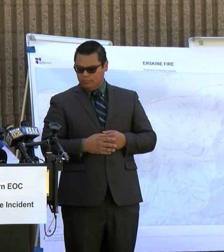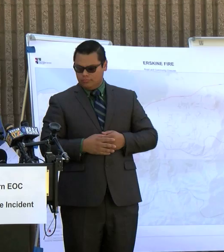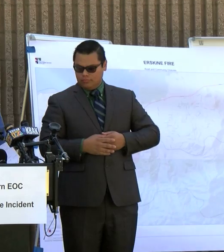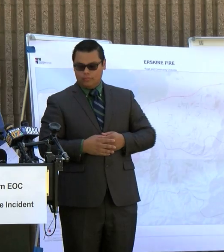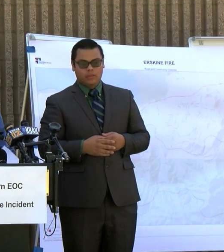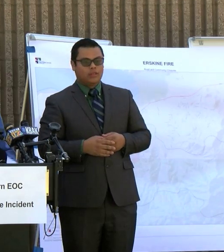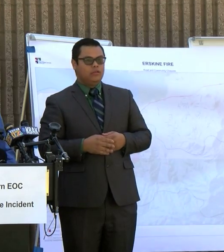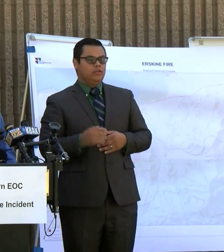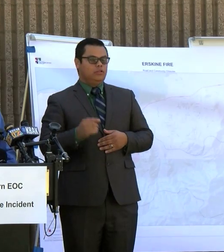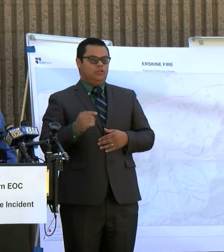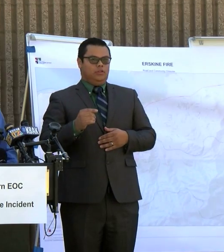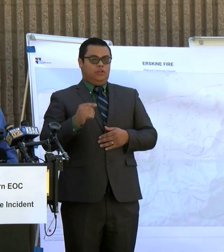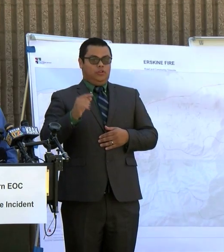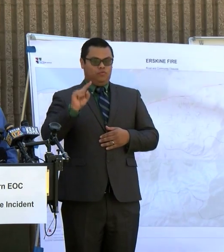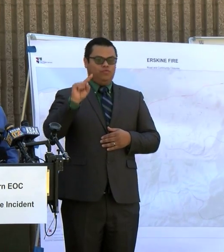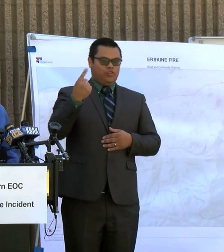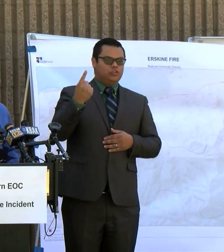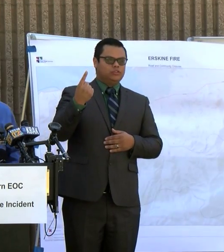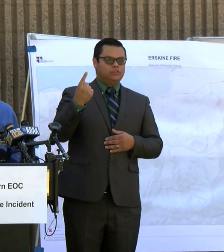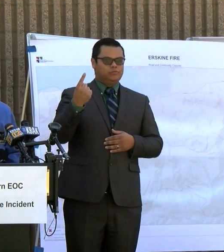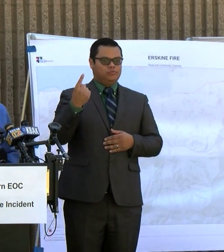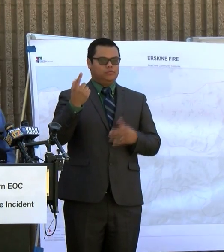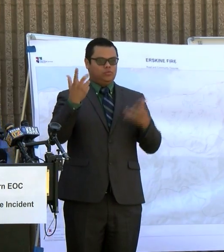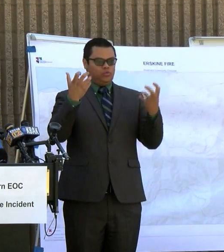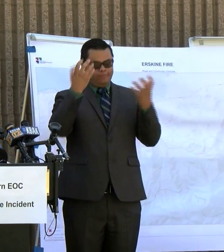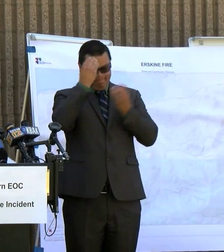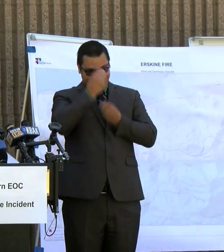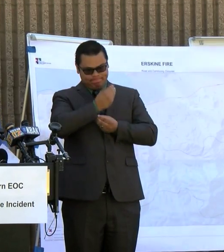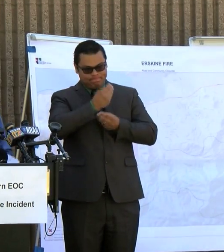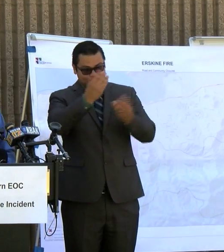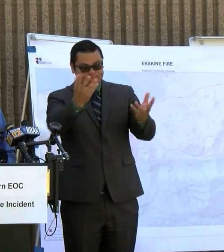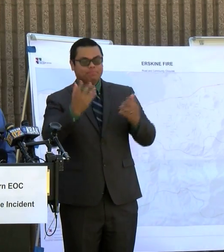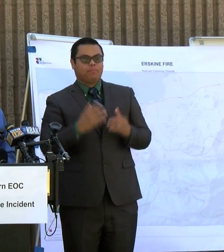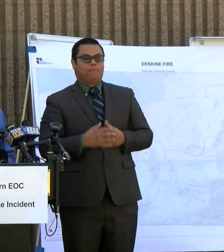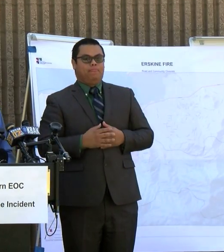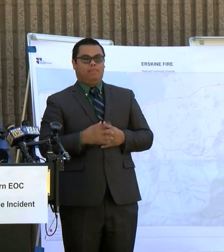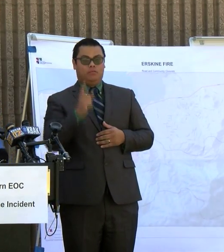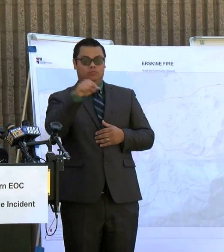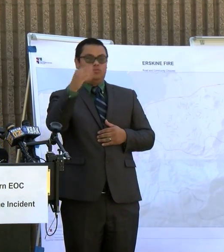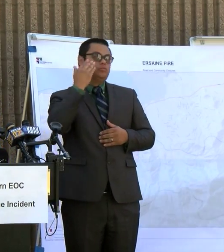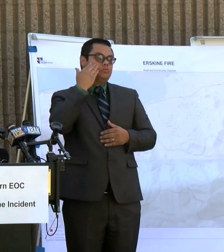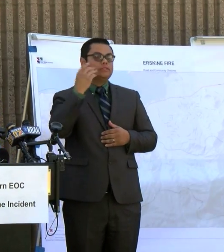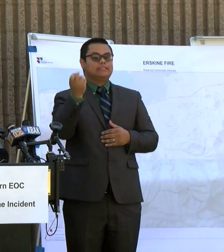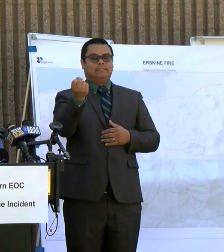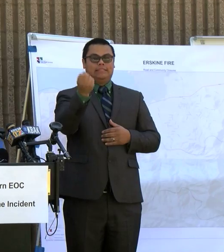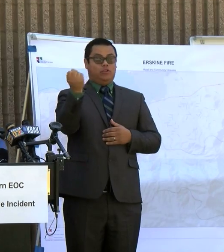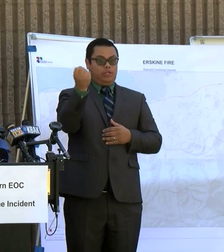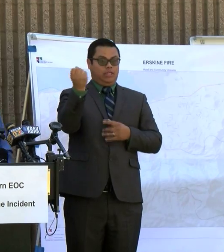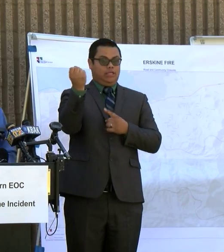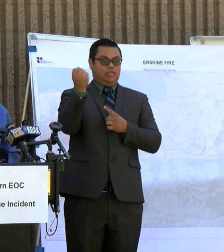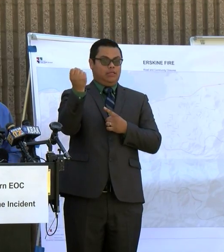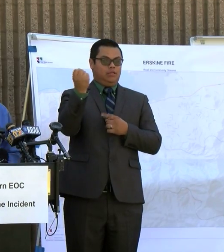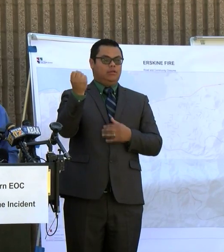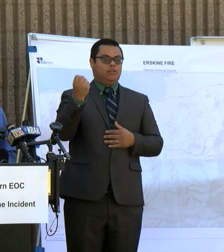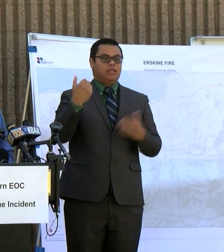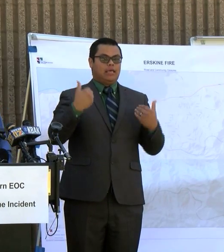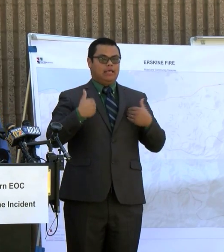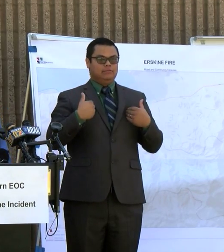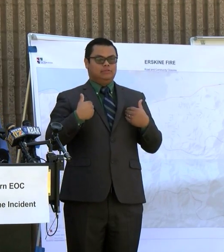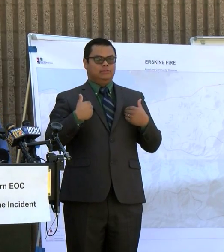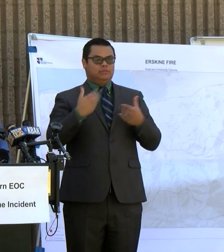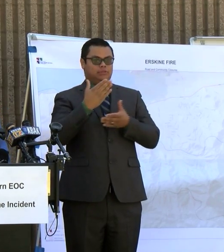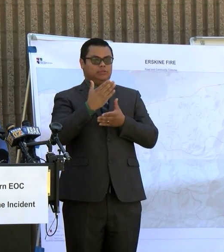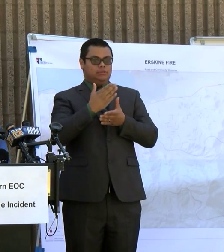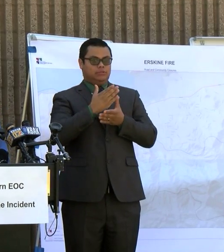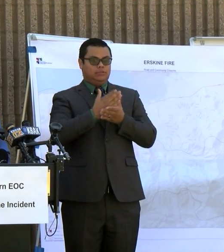The first thing that I would like to update you folks on is that, as you're aware, on Saturday there were some remains